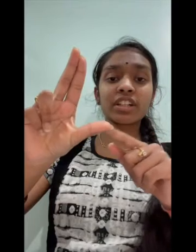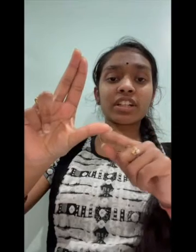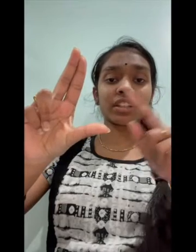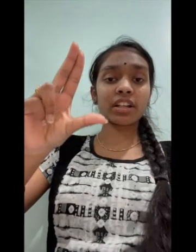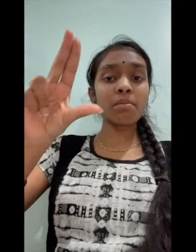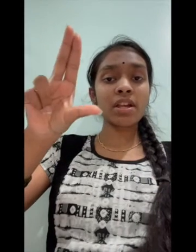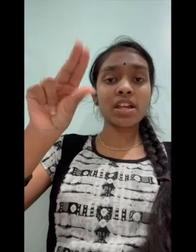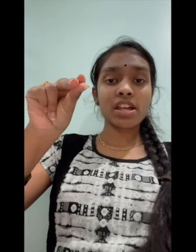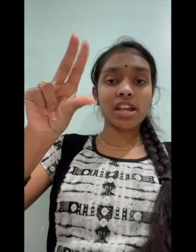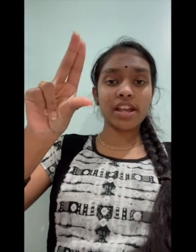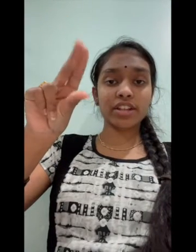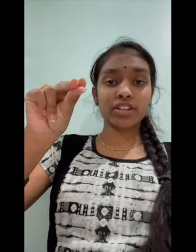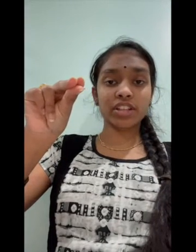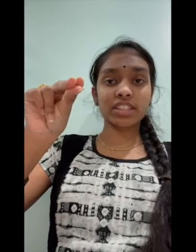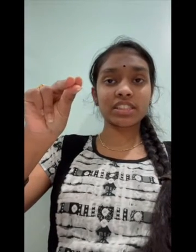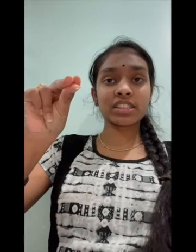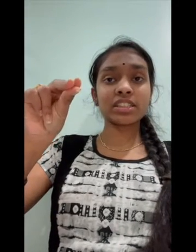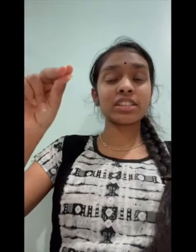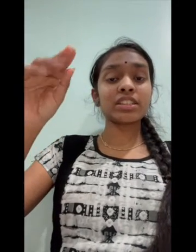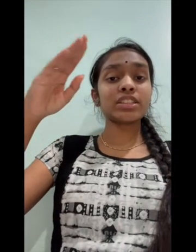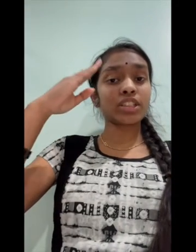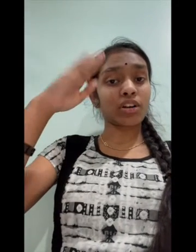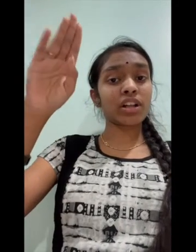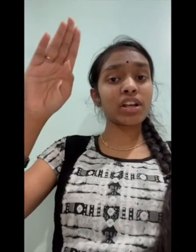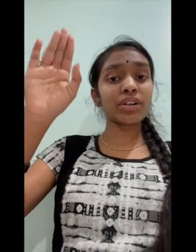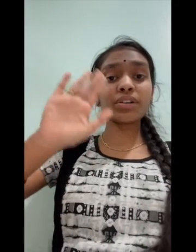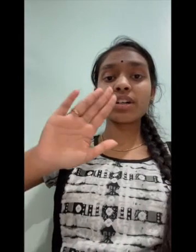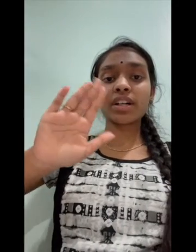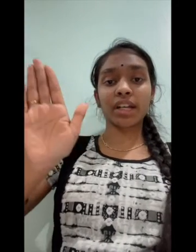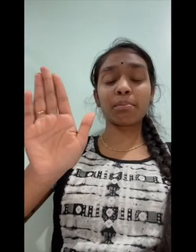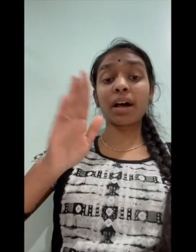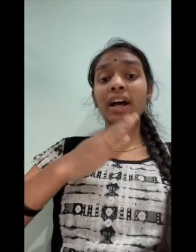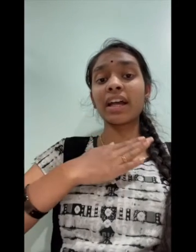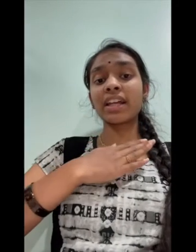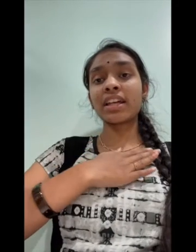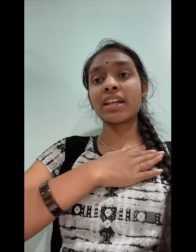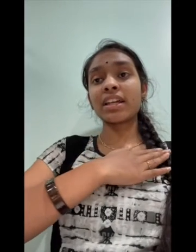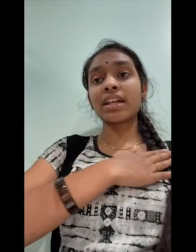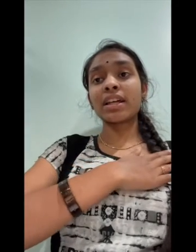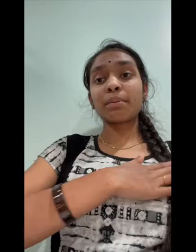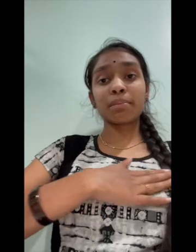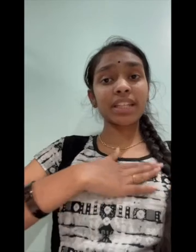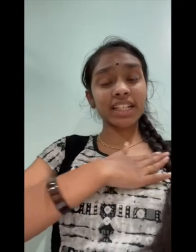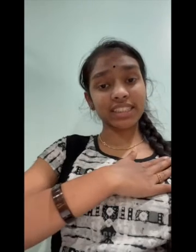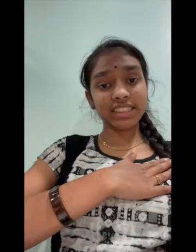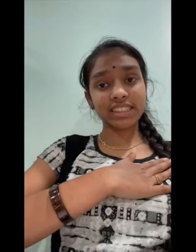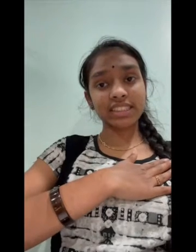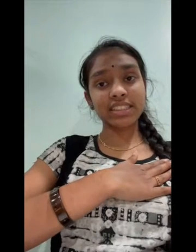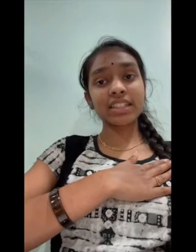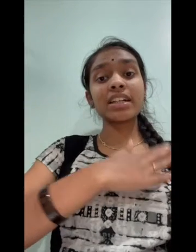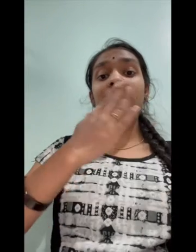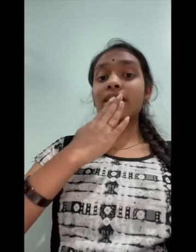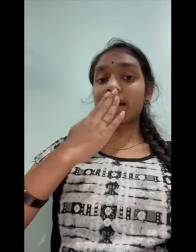and your thumb, and you do this. So hello, goodbye, please, thank